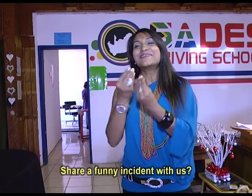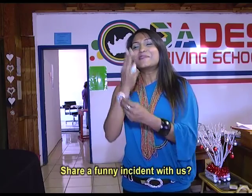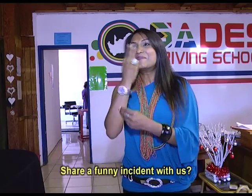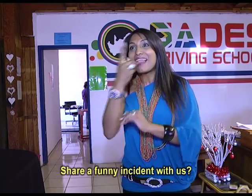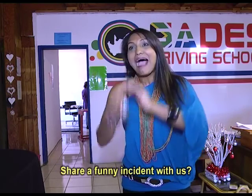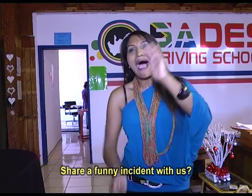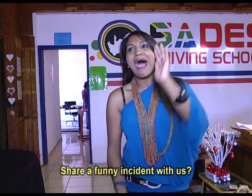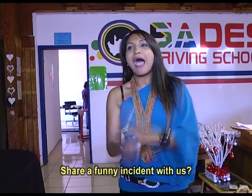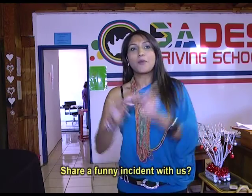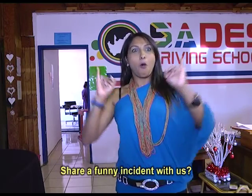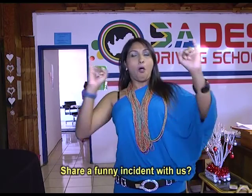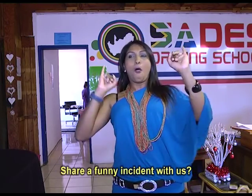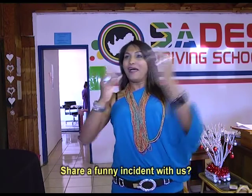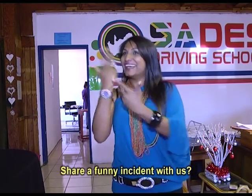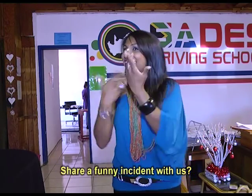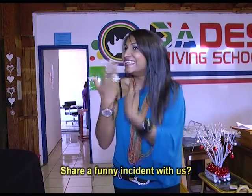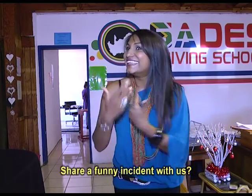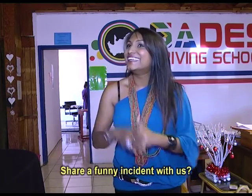Share a funny incident with us.